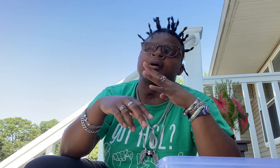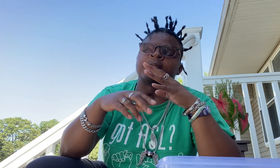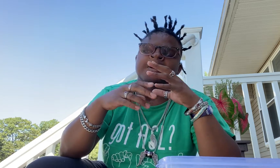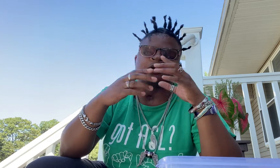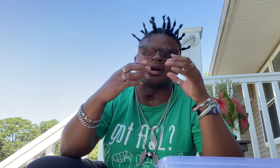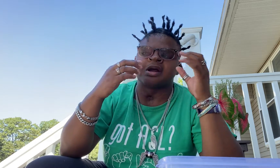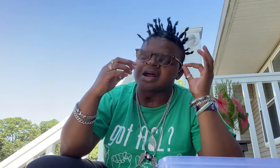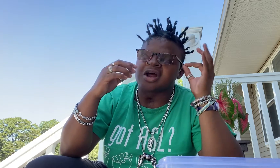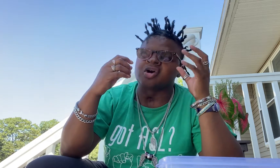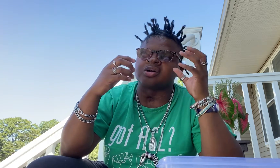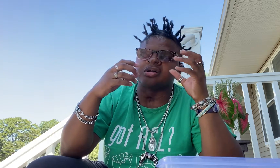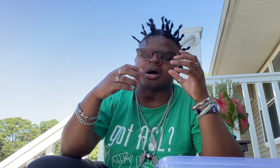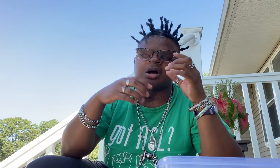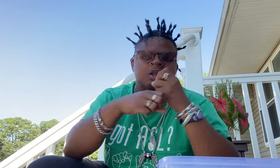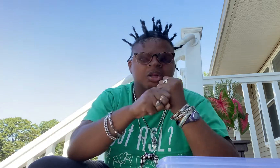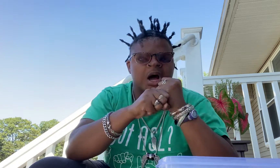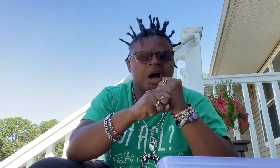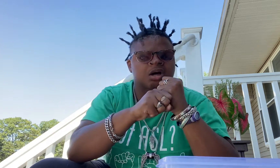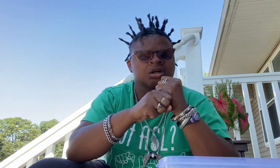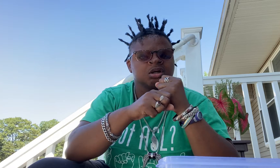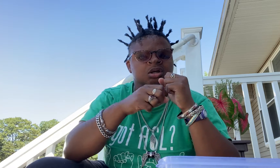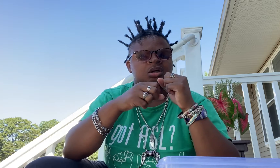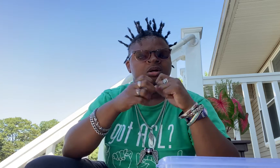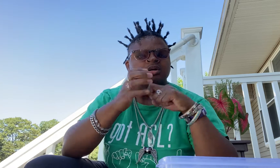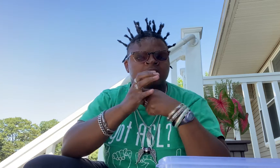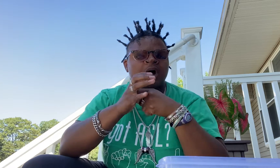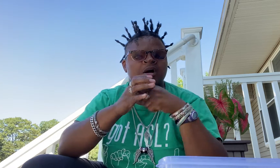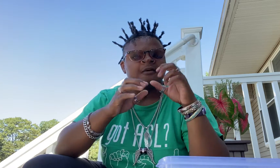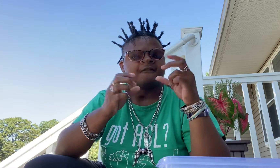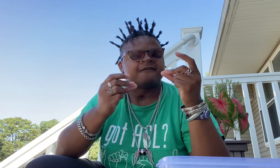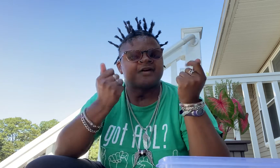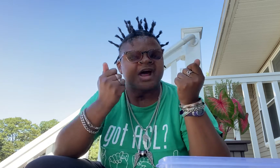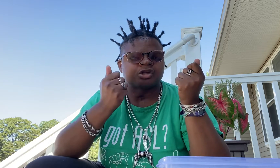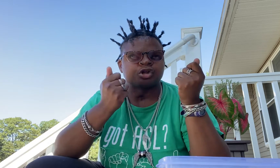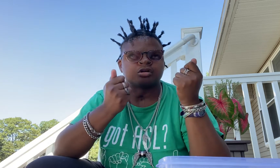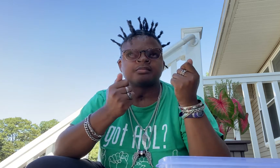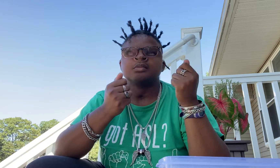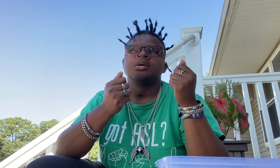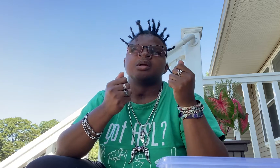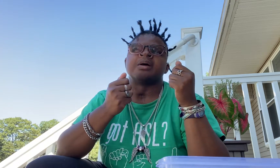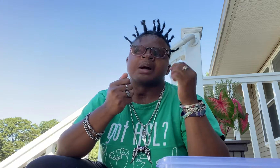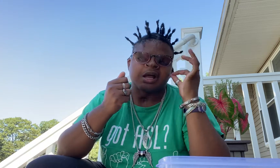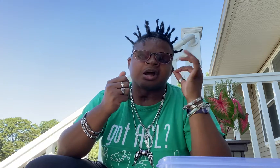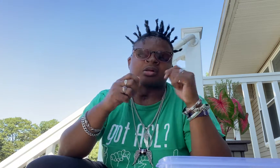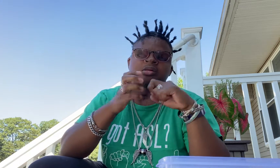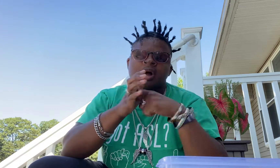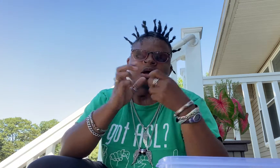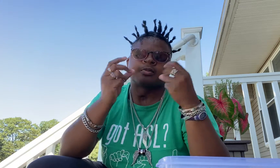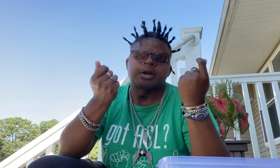makes the hair lock faster, and my hair locks pretty